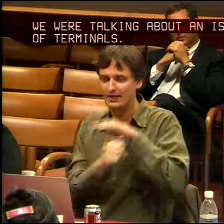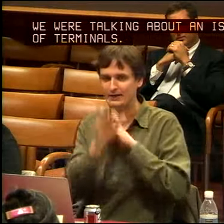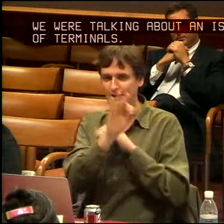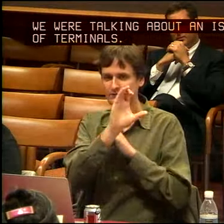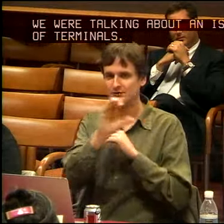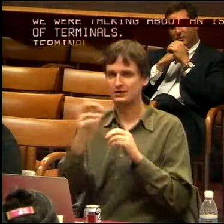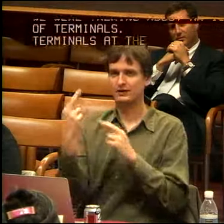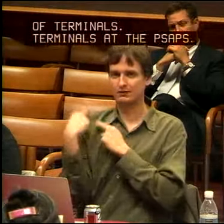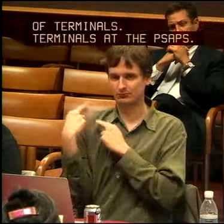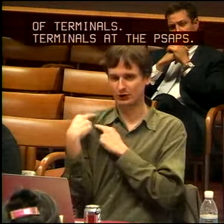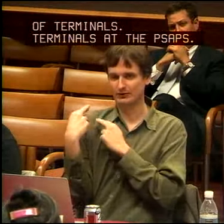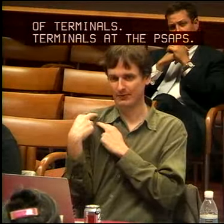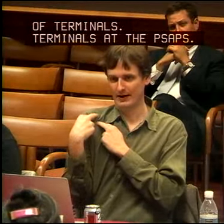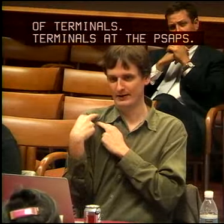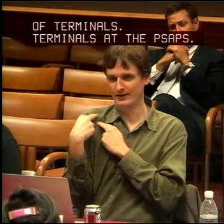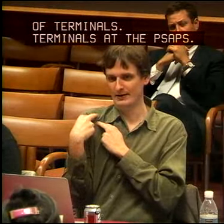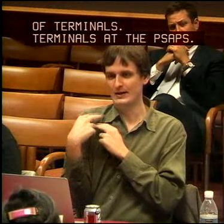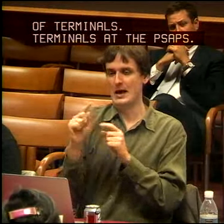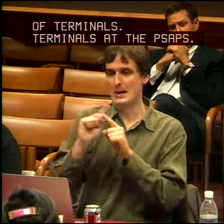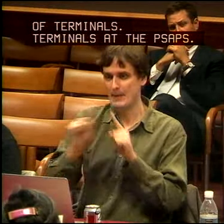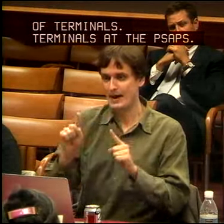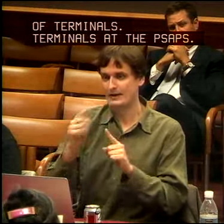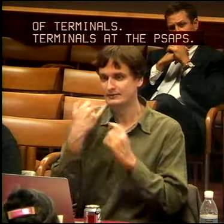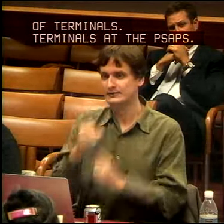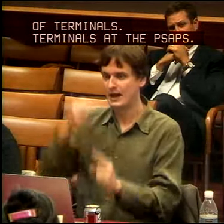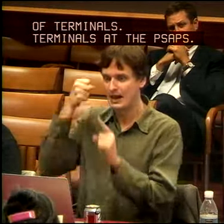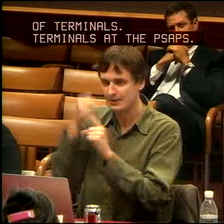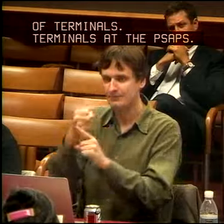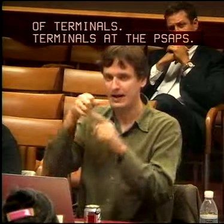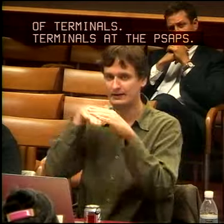that they are not under the FCC's jurisdiction, but it